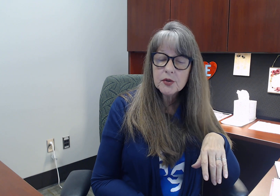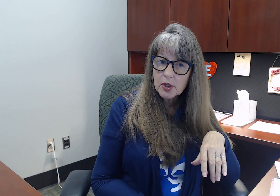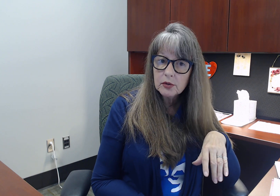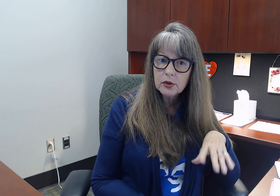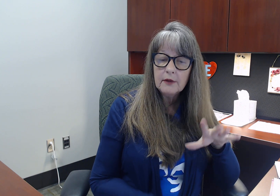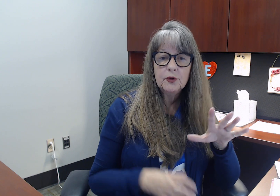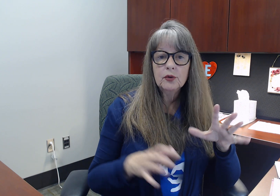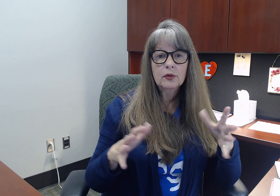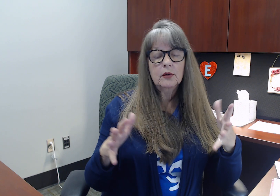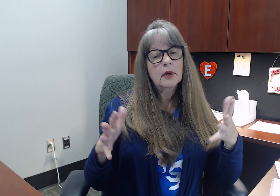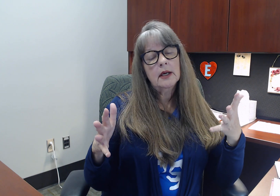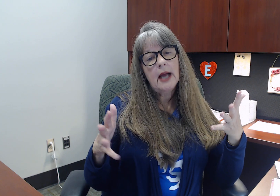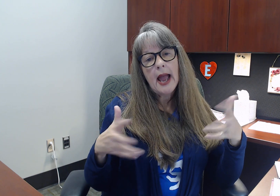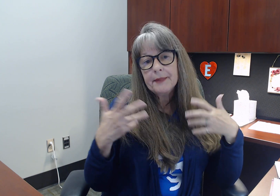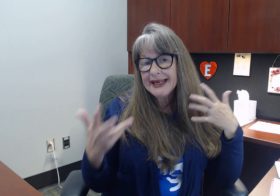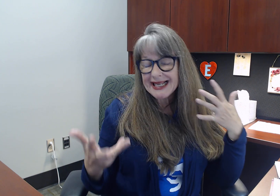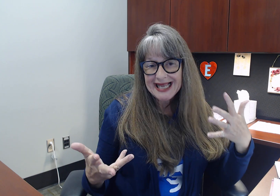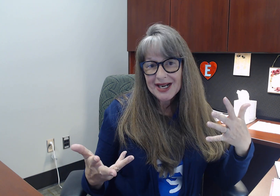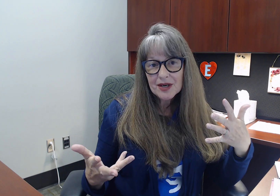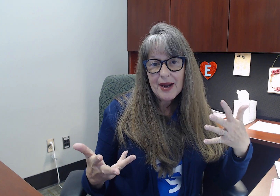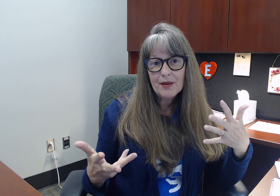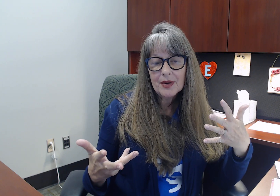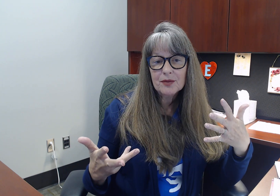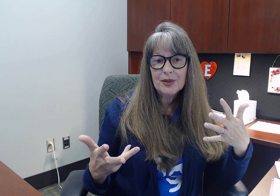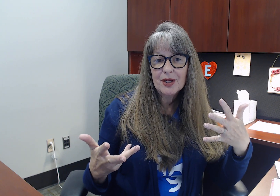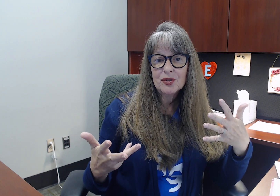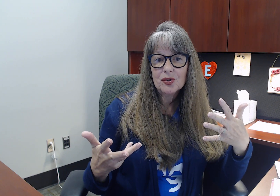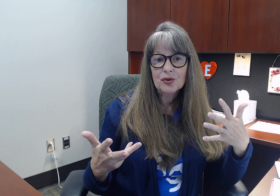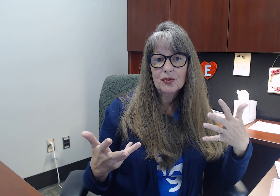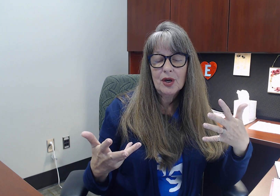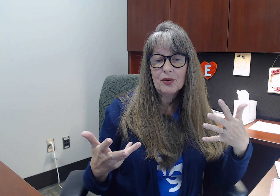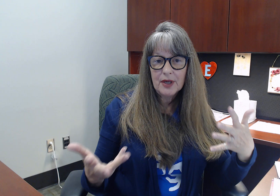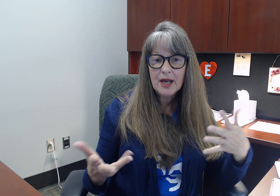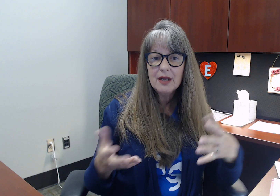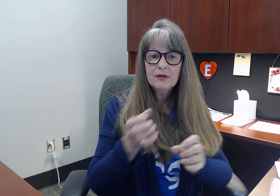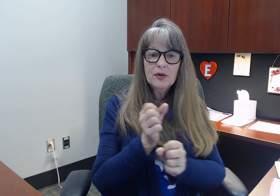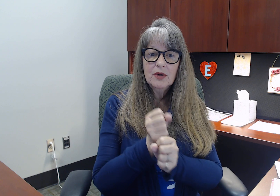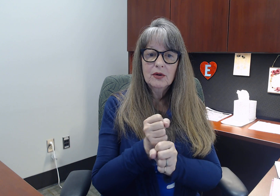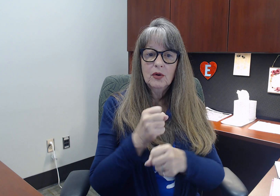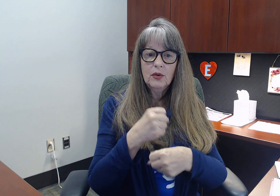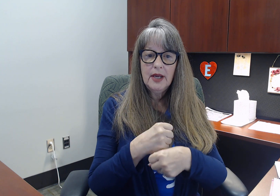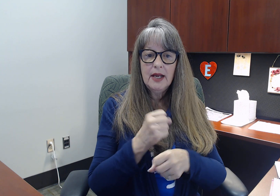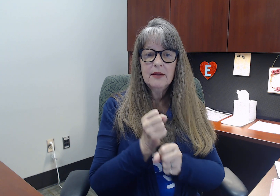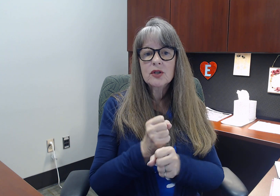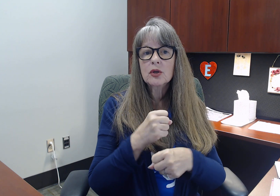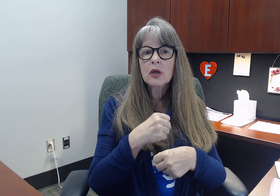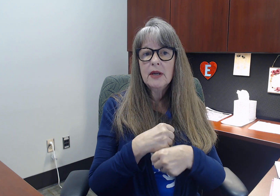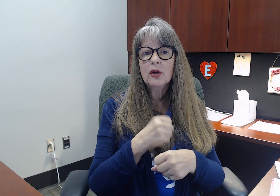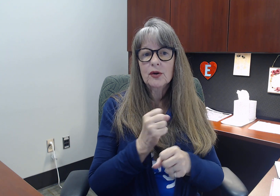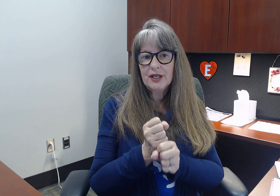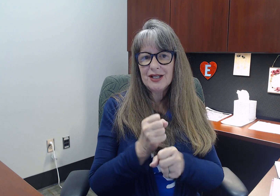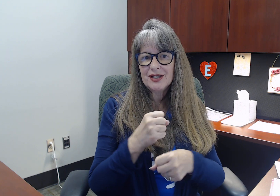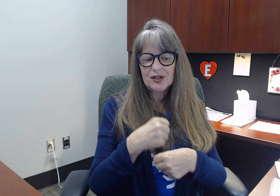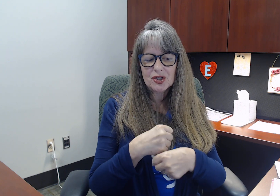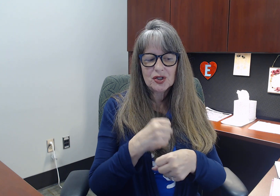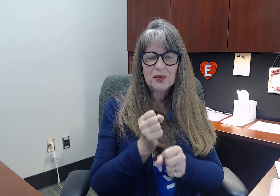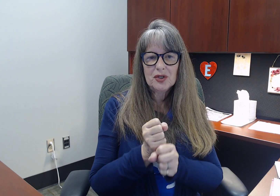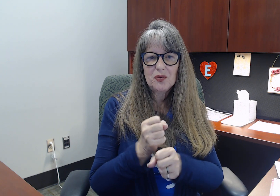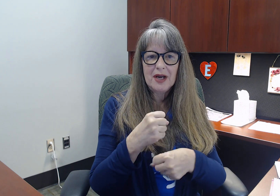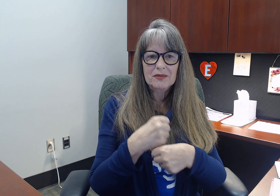Also, if you're happy and excited about, because you're creative, you can create. This is going to be in our sentences. This is the reason why I'm doing